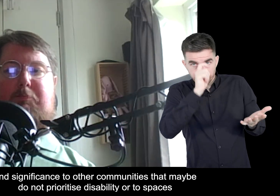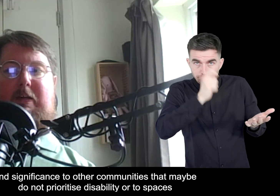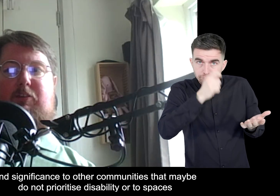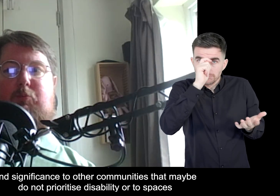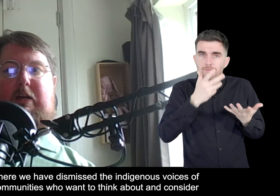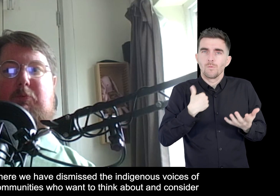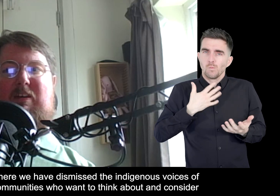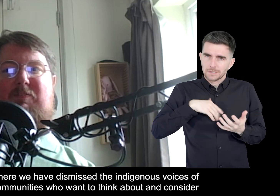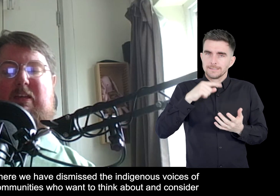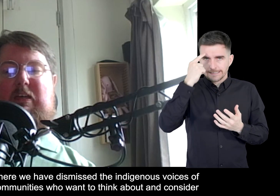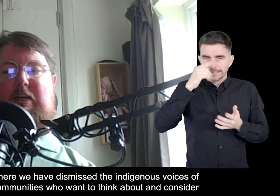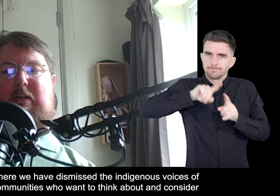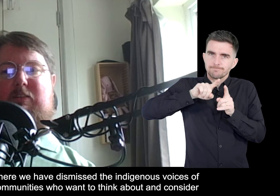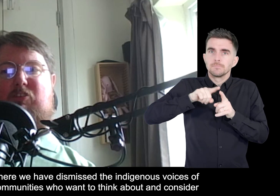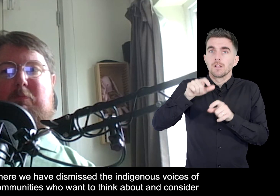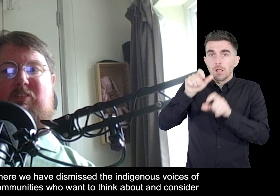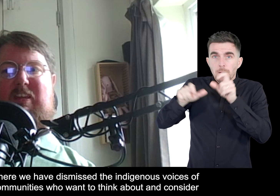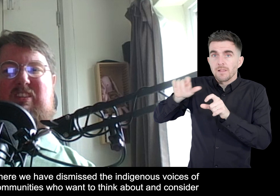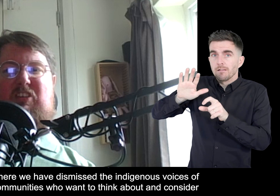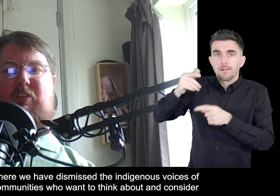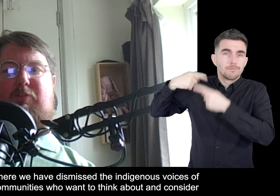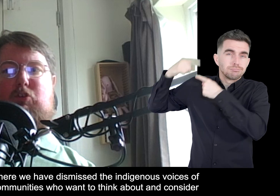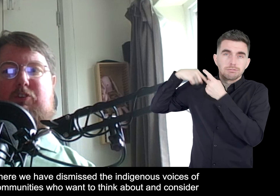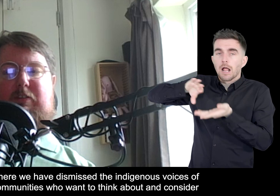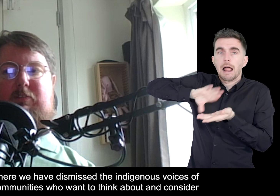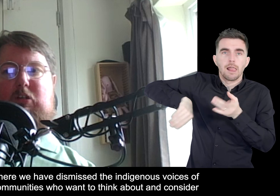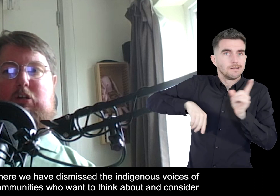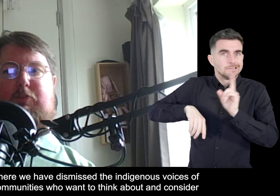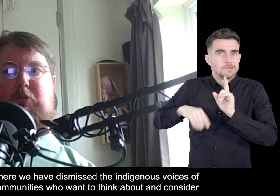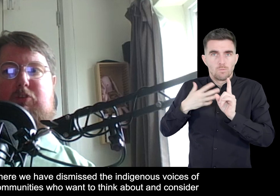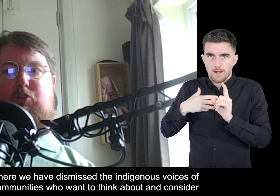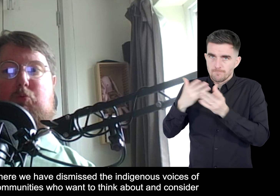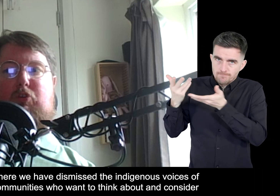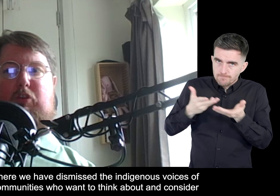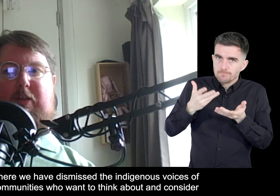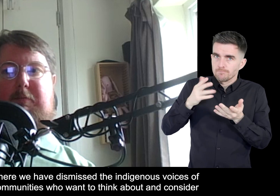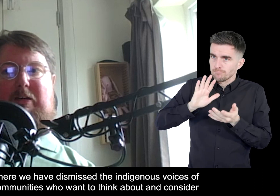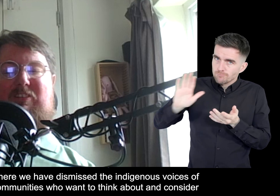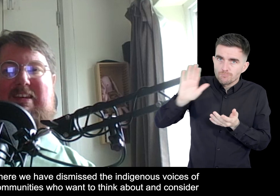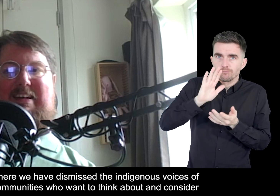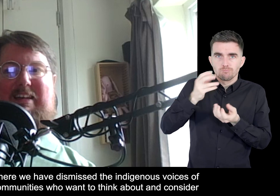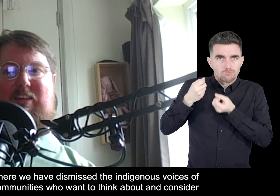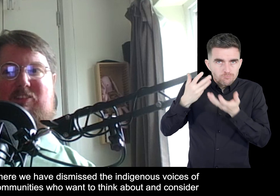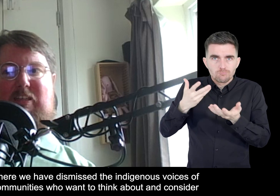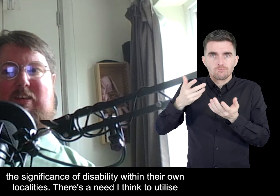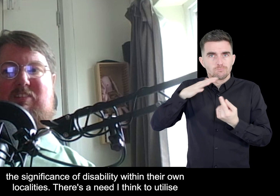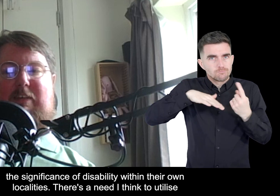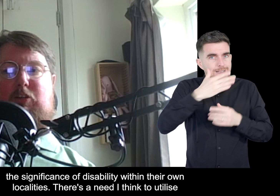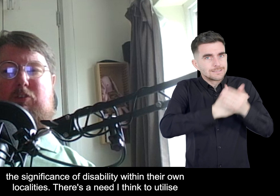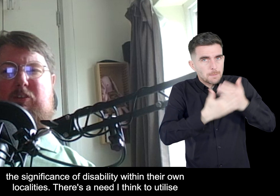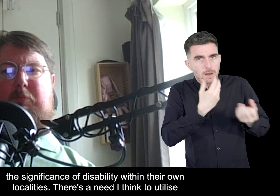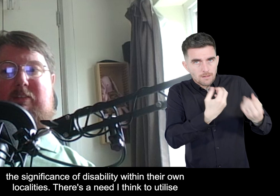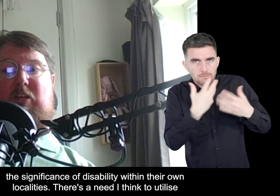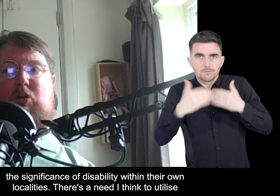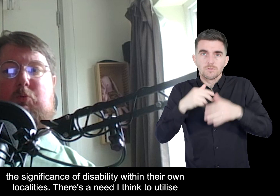or to spaces where we have dismissed the indigenous voices of communities who want to think about and consider the